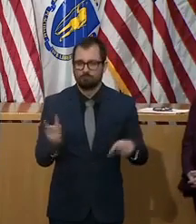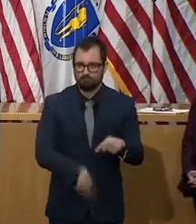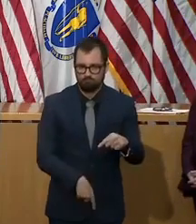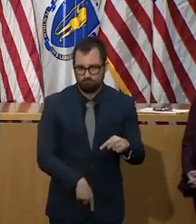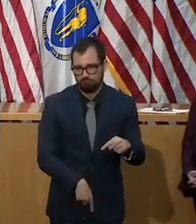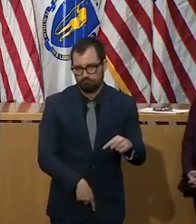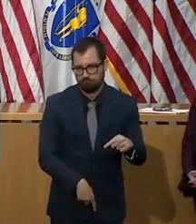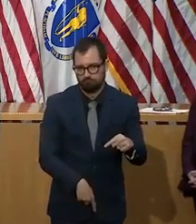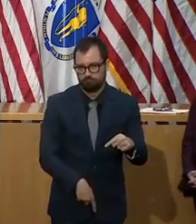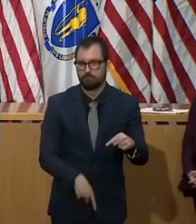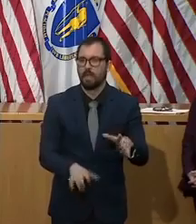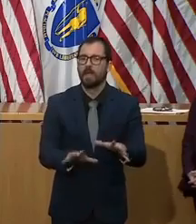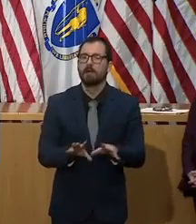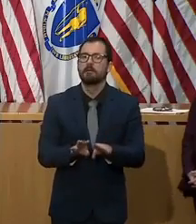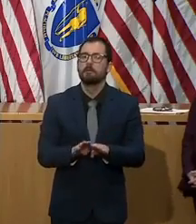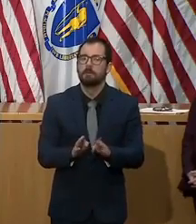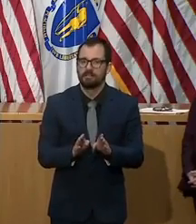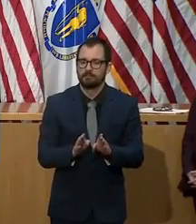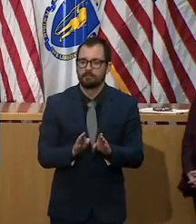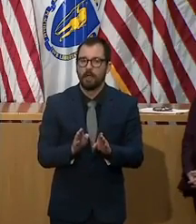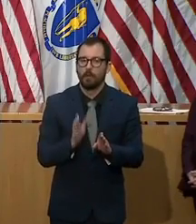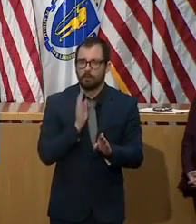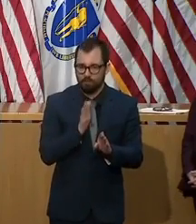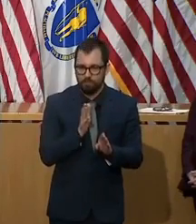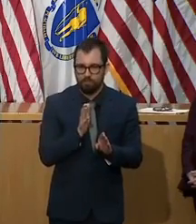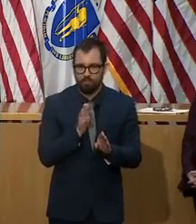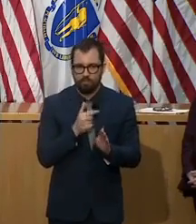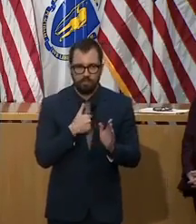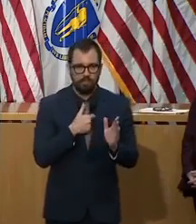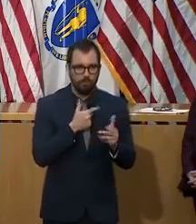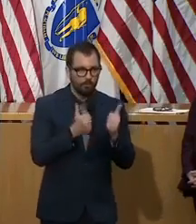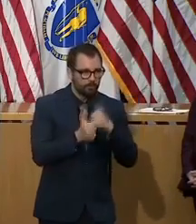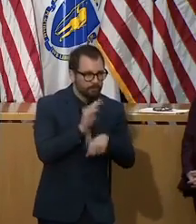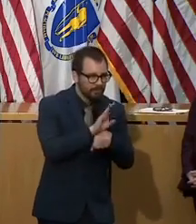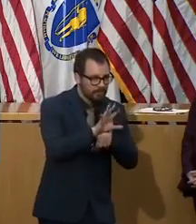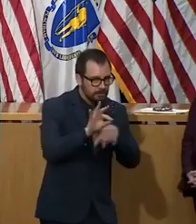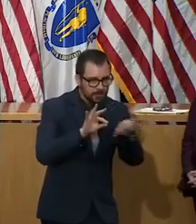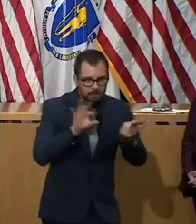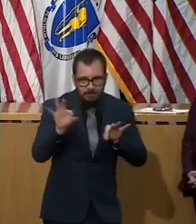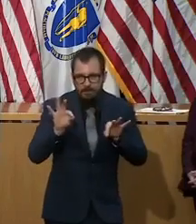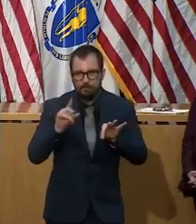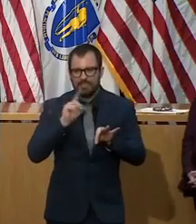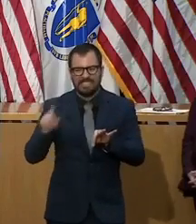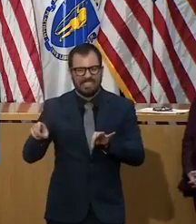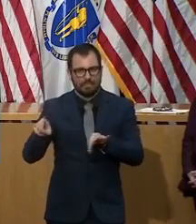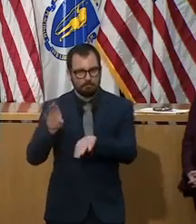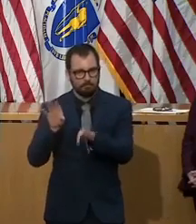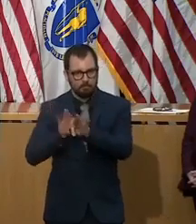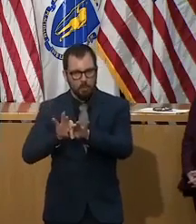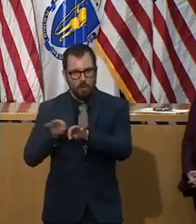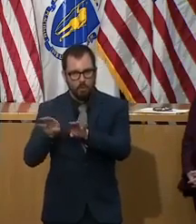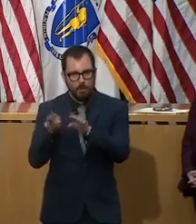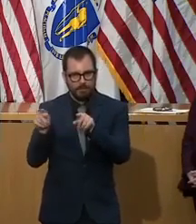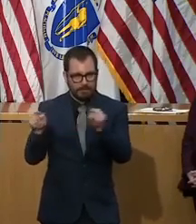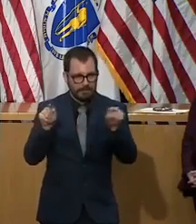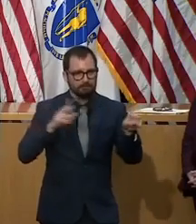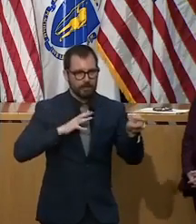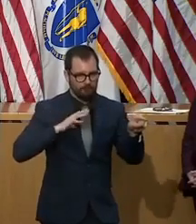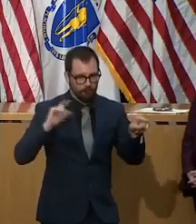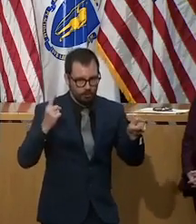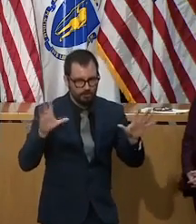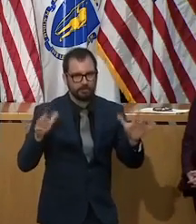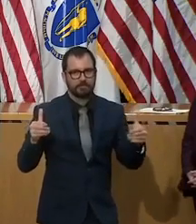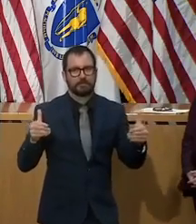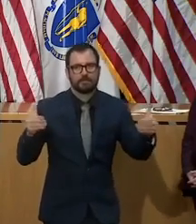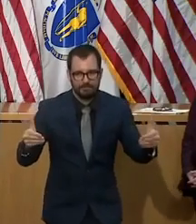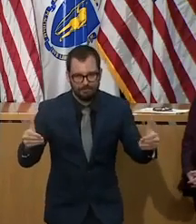be successful coming out of the gate with respect to a reopening of some sort. I mean, that is exactly how, by the way, most other states are doing